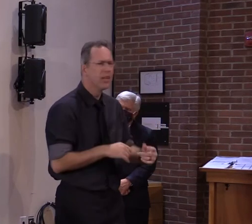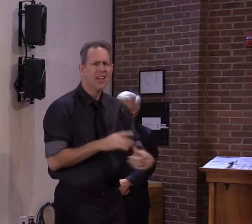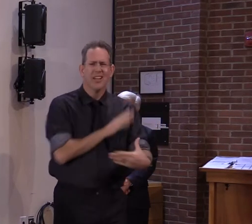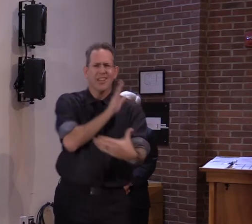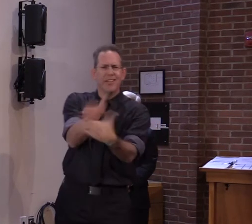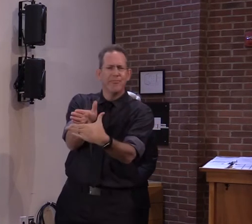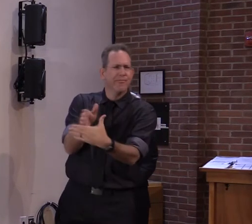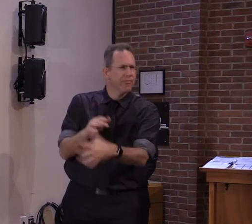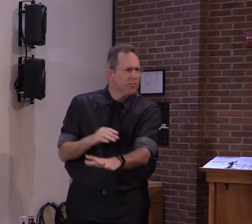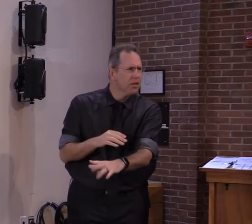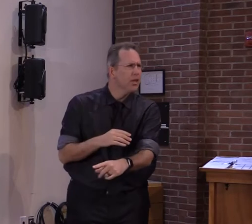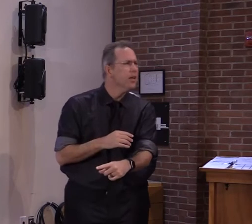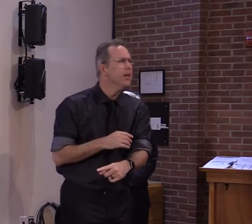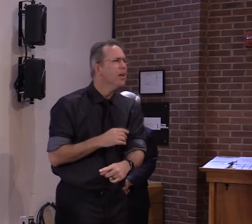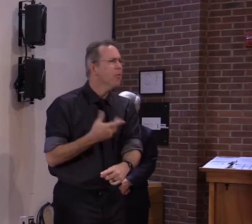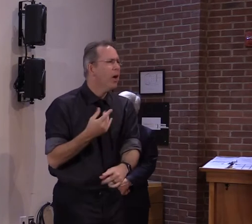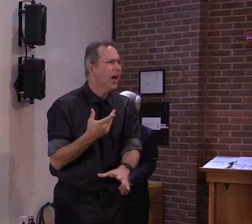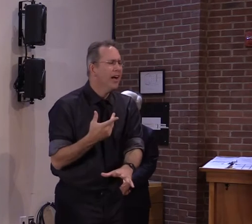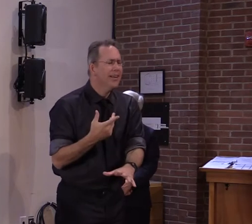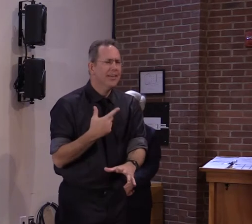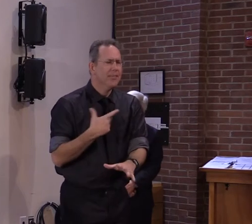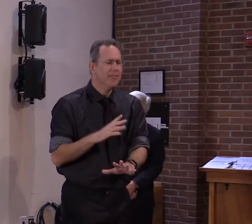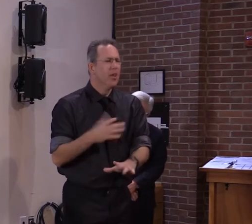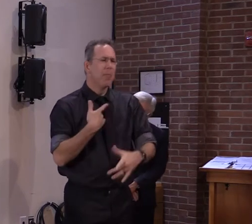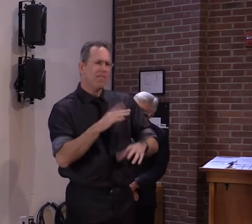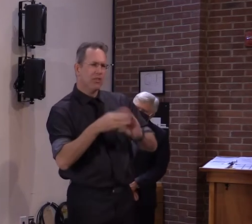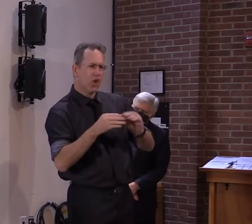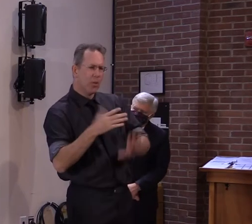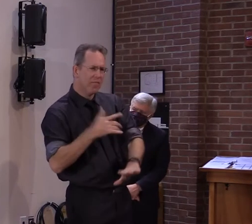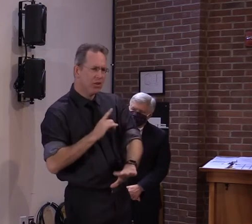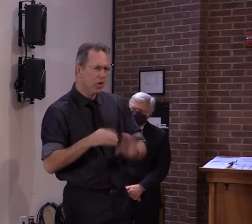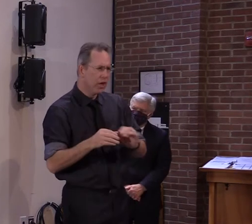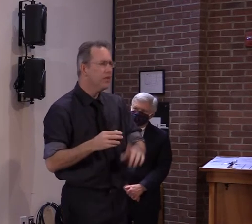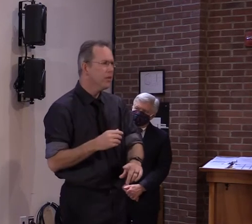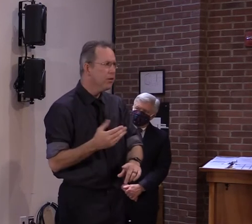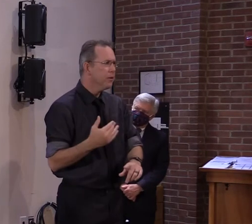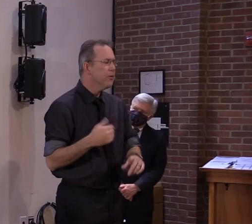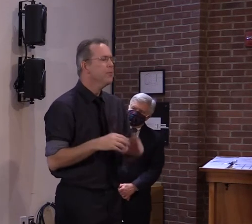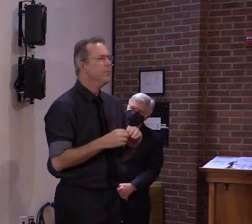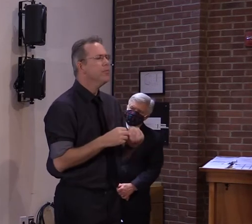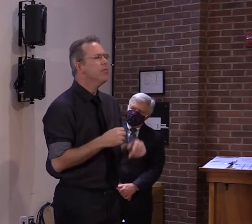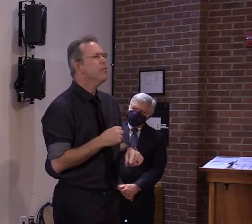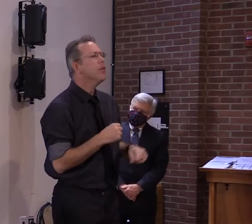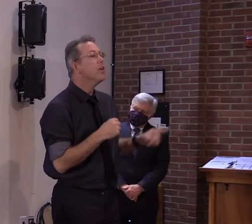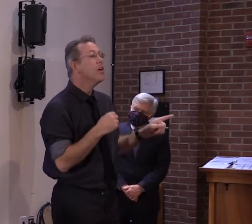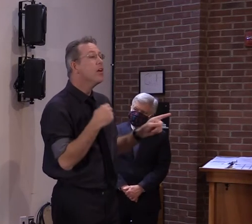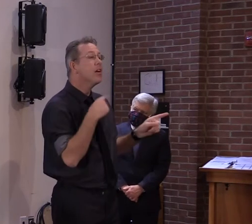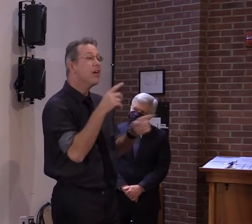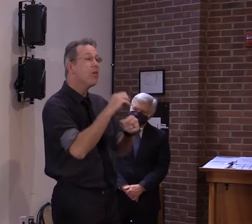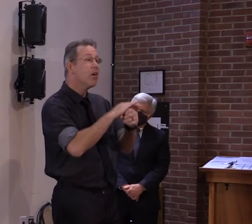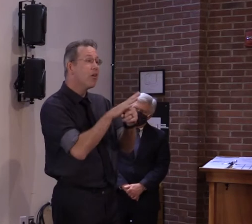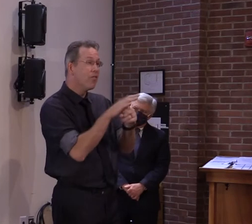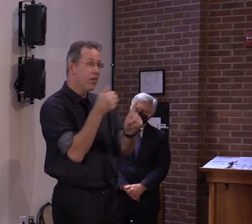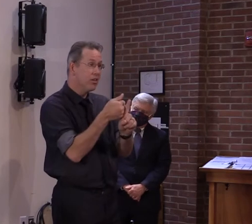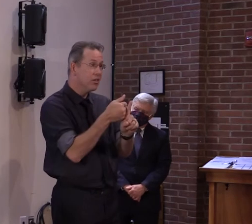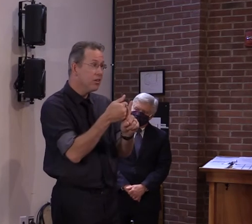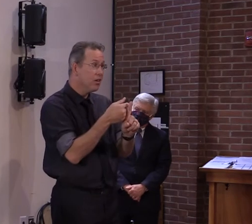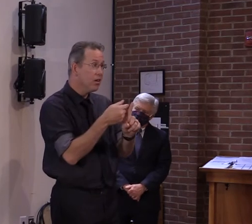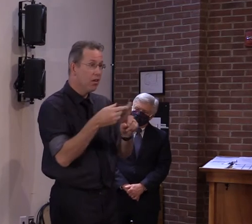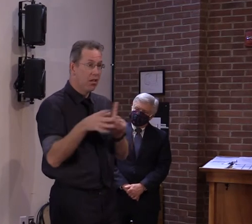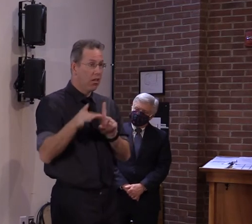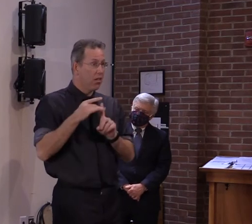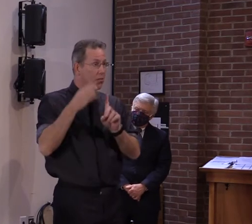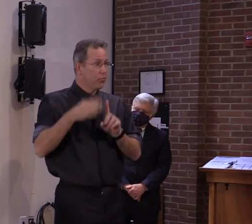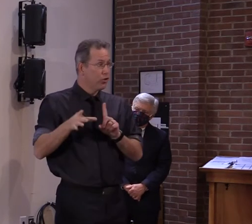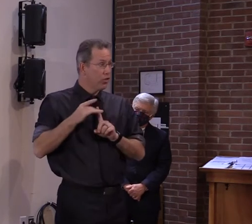as the virus is in our community, it comes with us to wherever we go in that community. And that's why